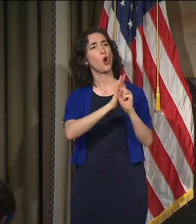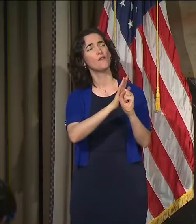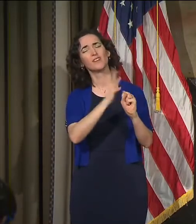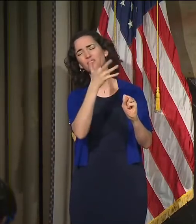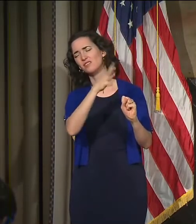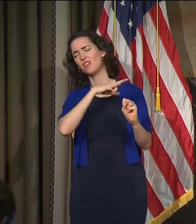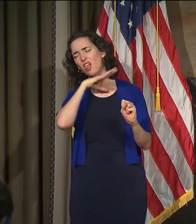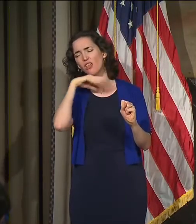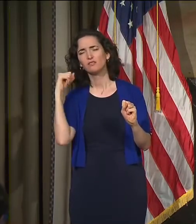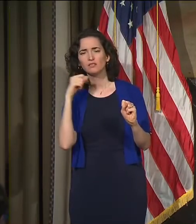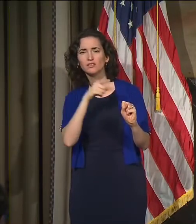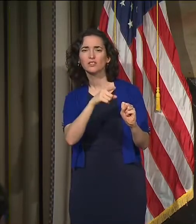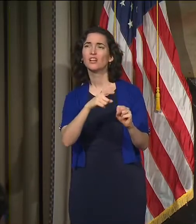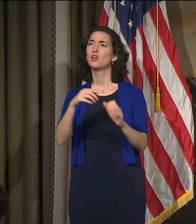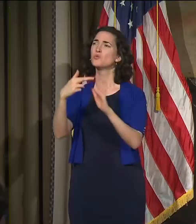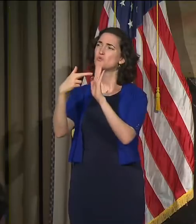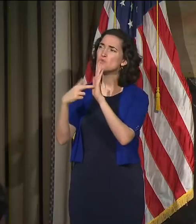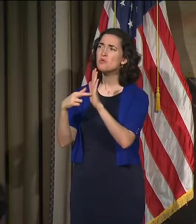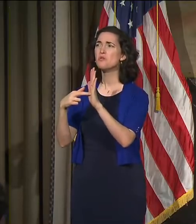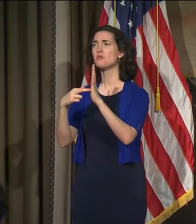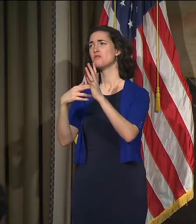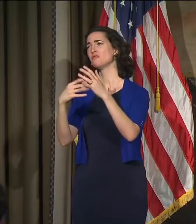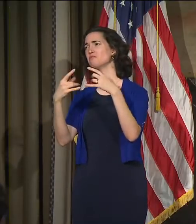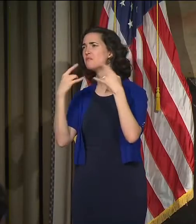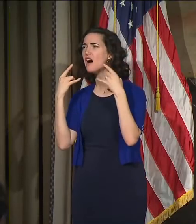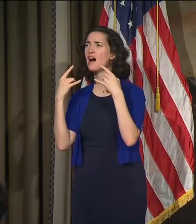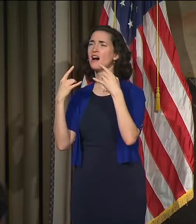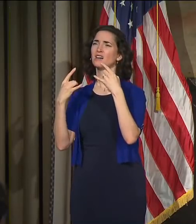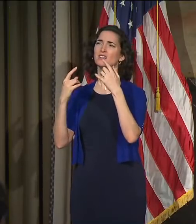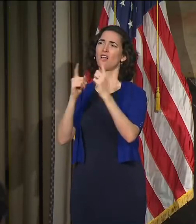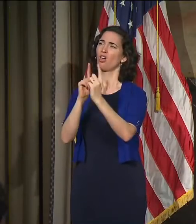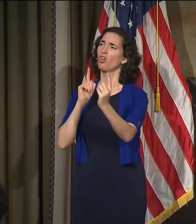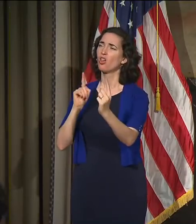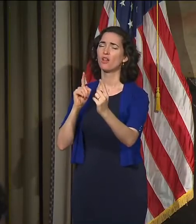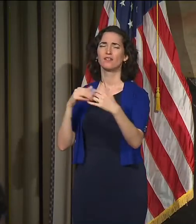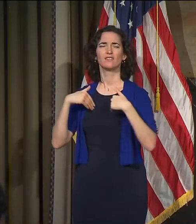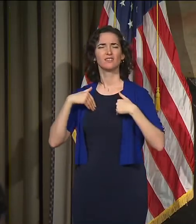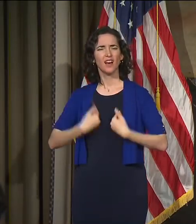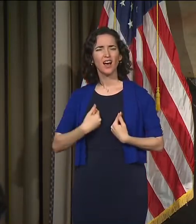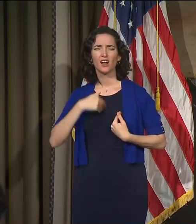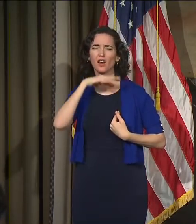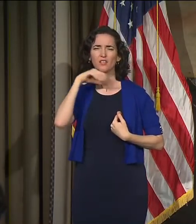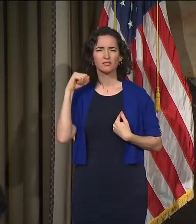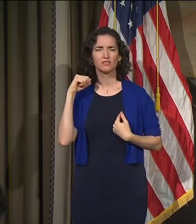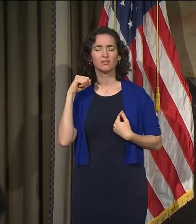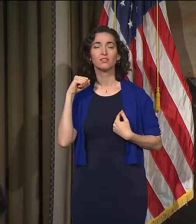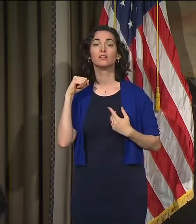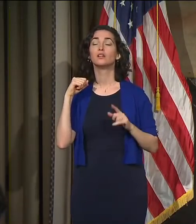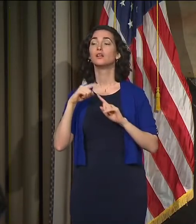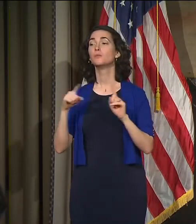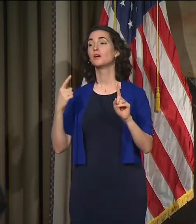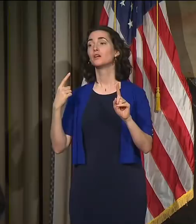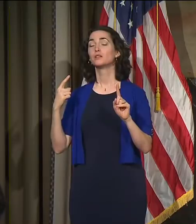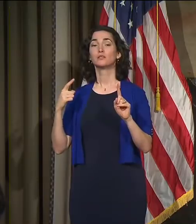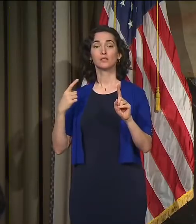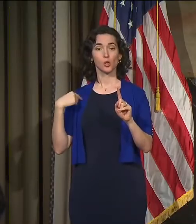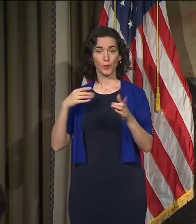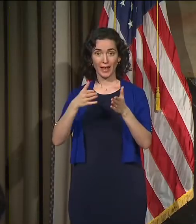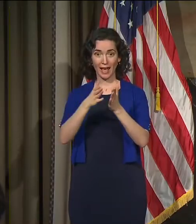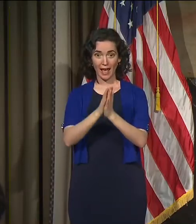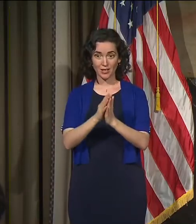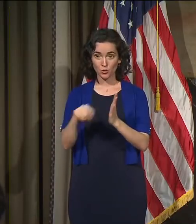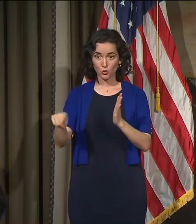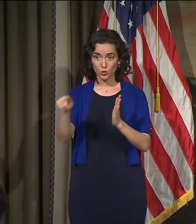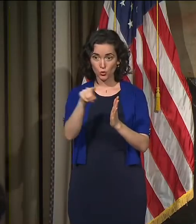tired of restrictions and mitigation measures. But what we are asking you to do is very consistent with